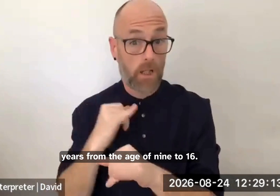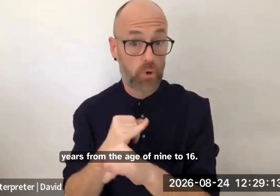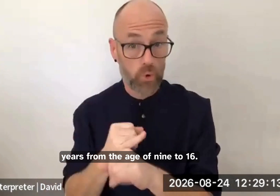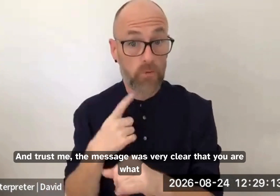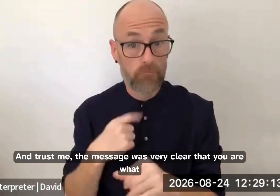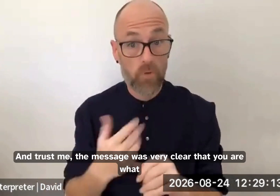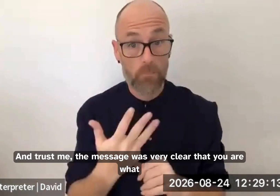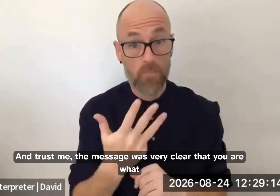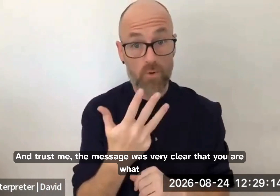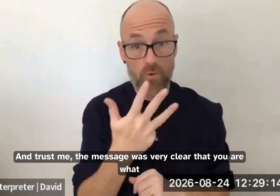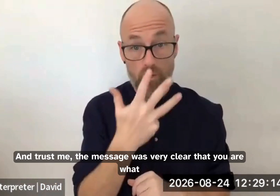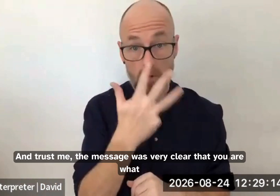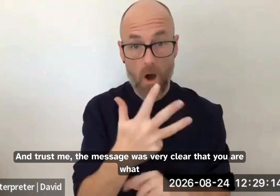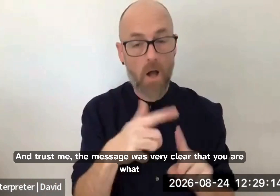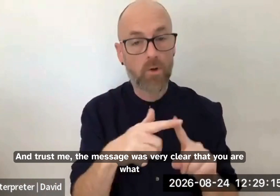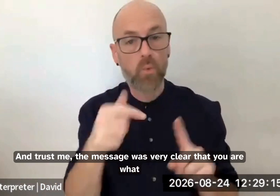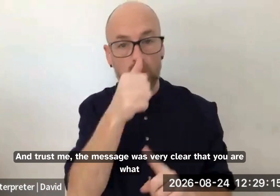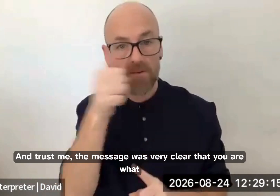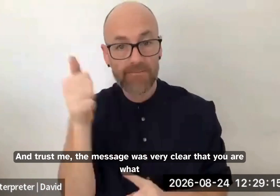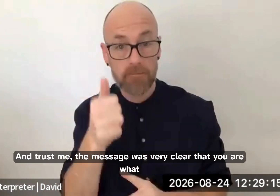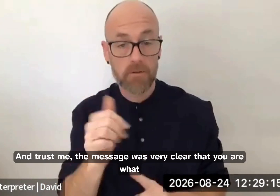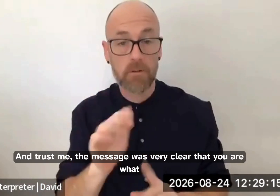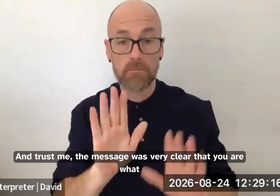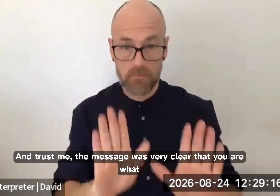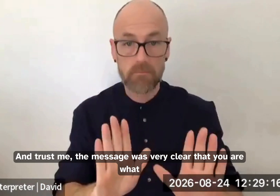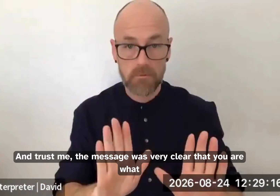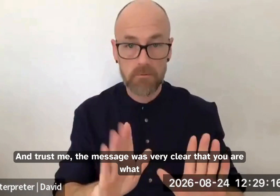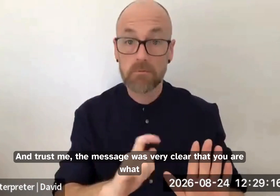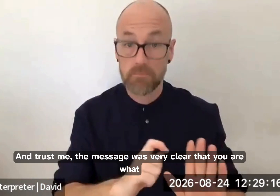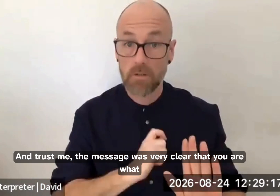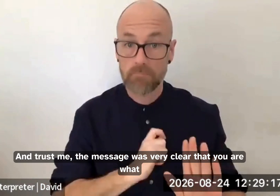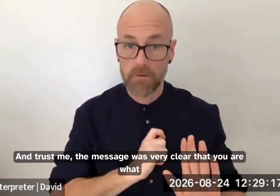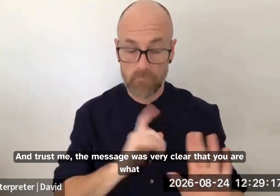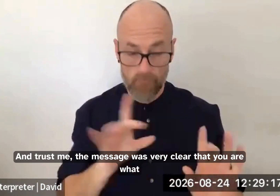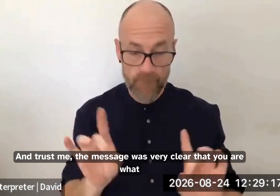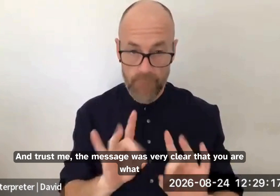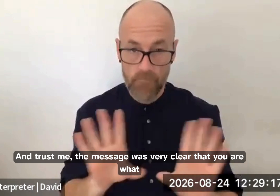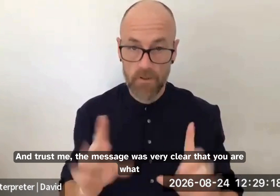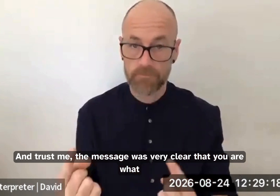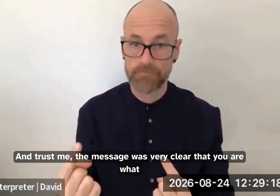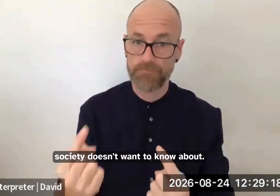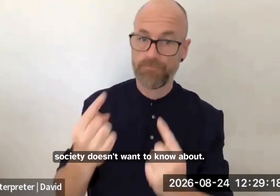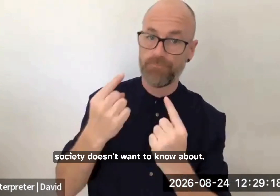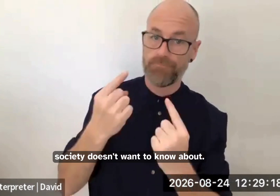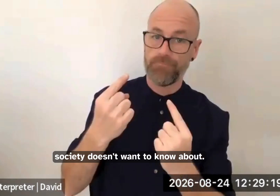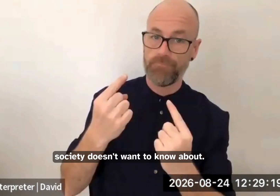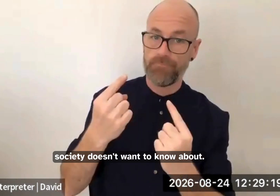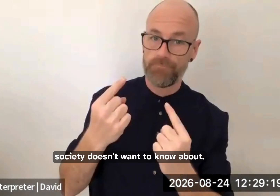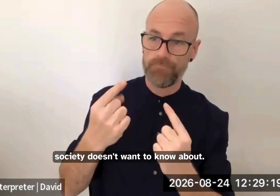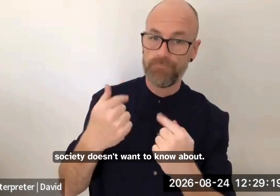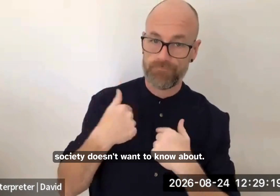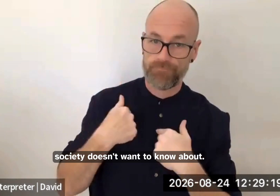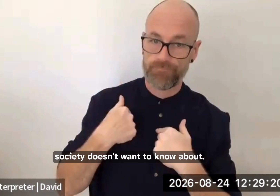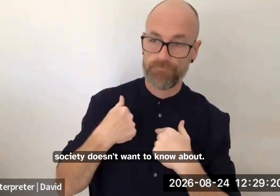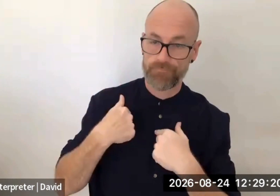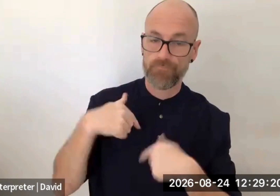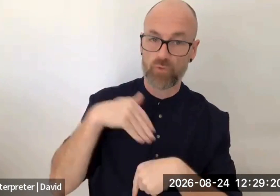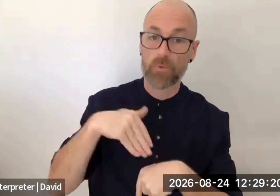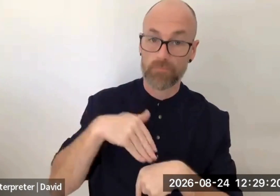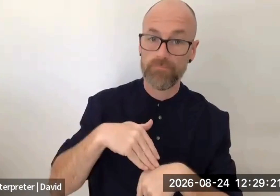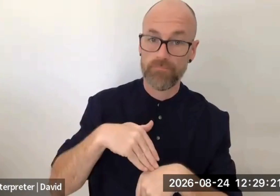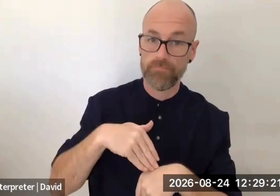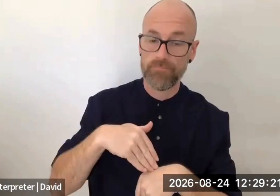16. And trust me, the message was very clear that you are what society doesn't want to know